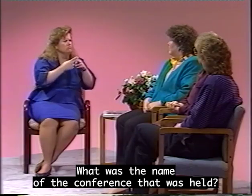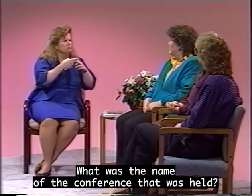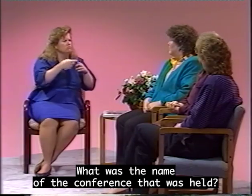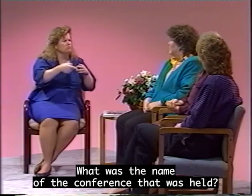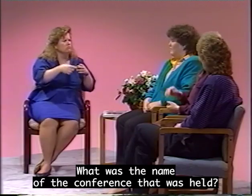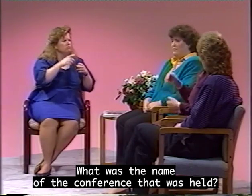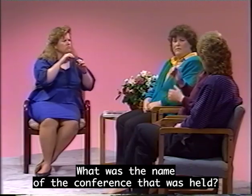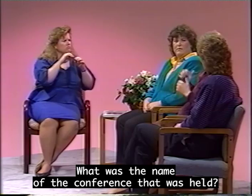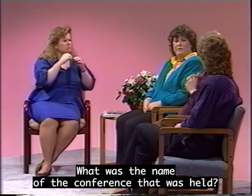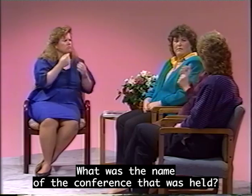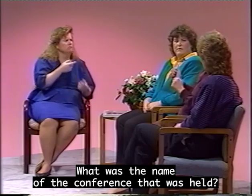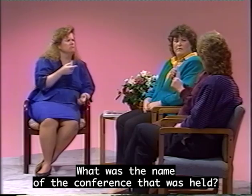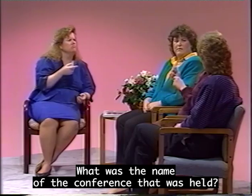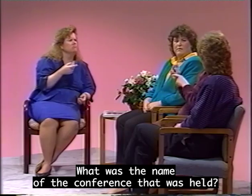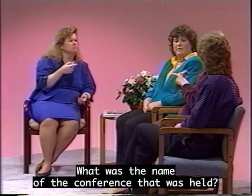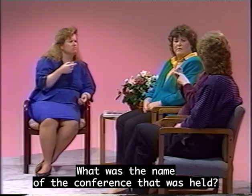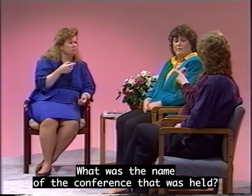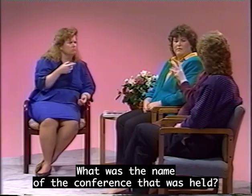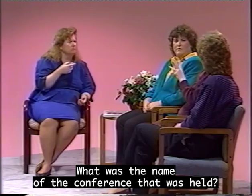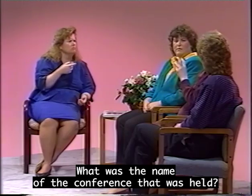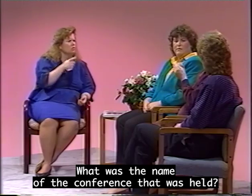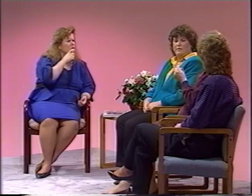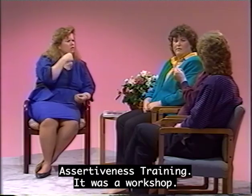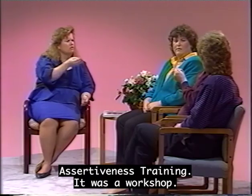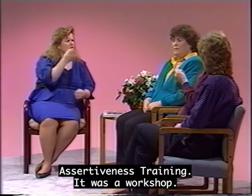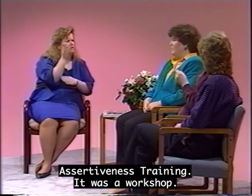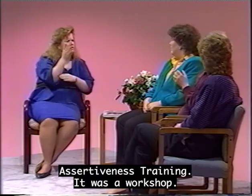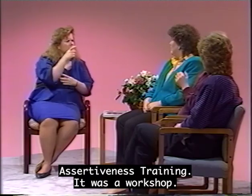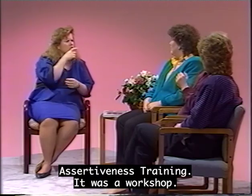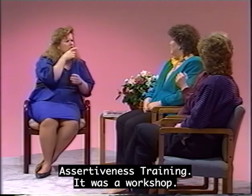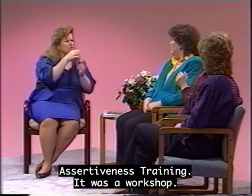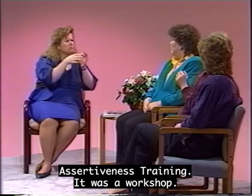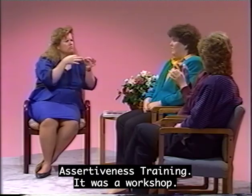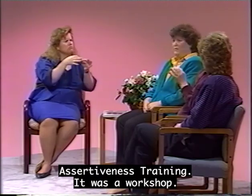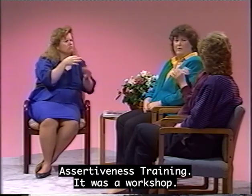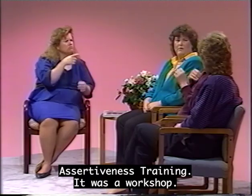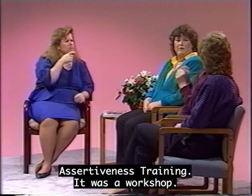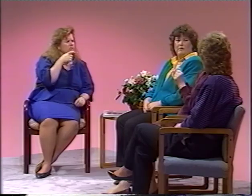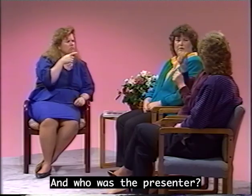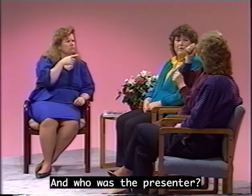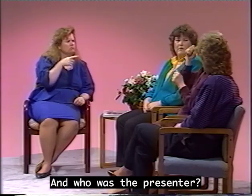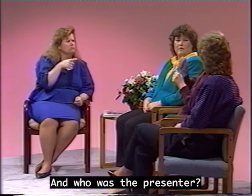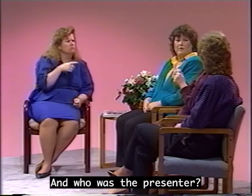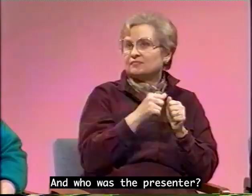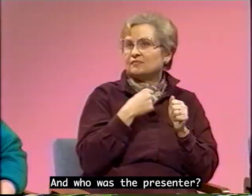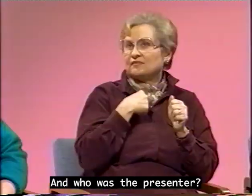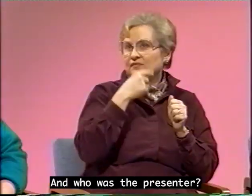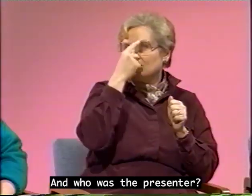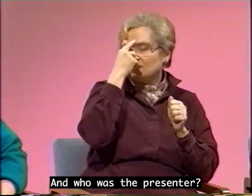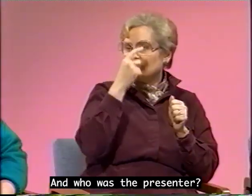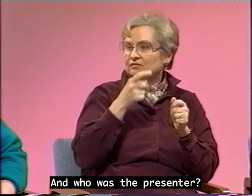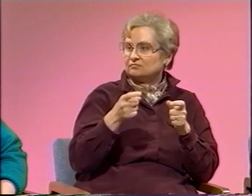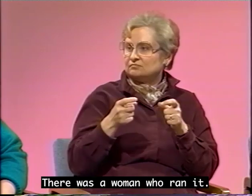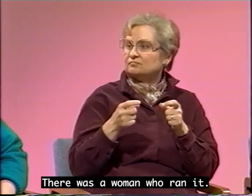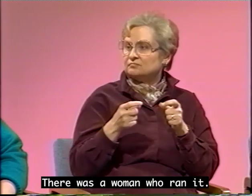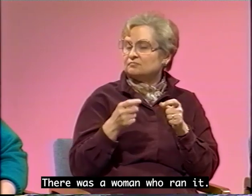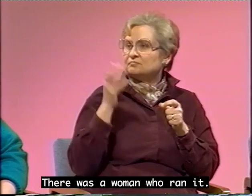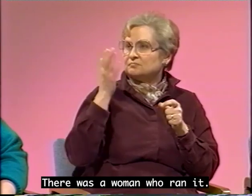What was the name of the conference that was held? Assertiveness training. It was a workshop. And who was the presenter? There was a woman